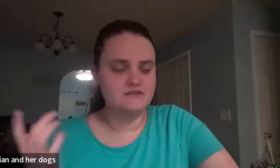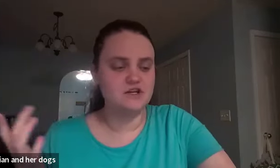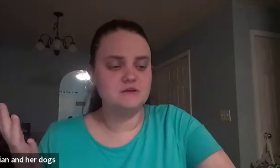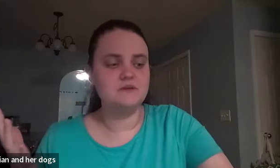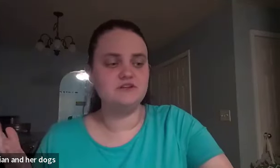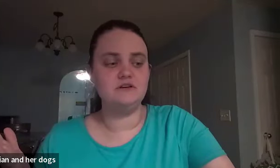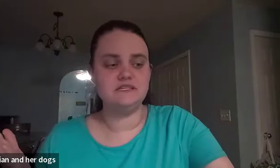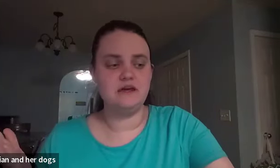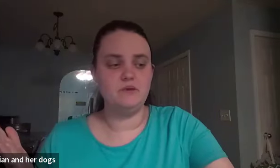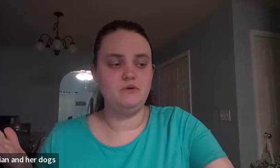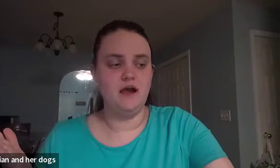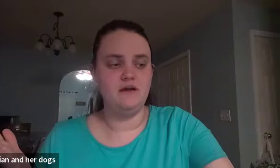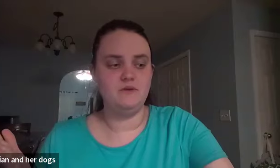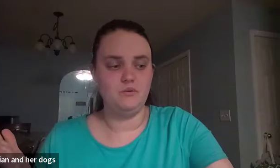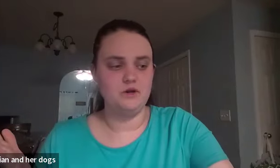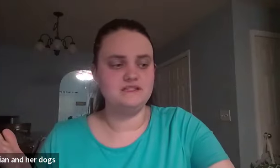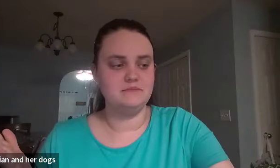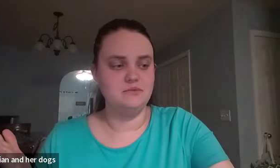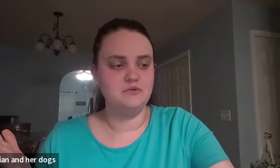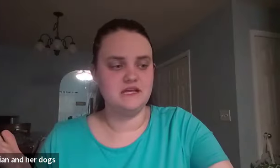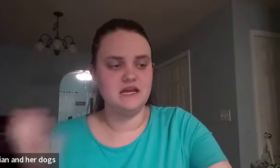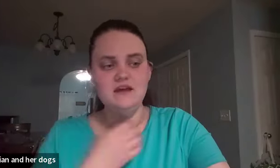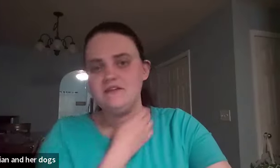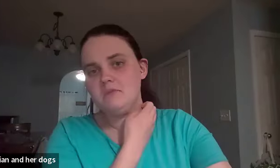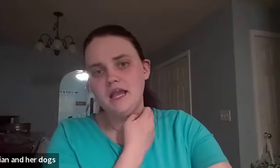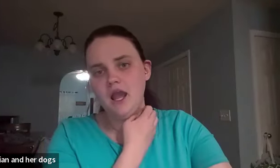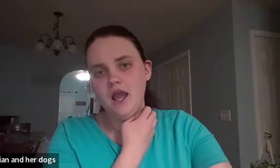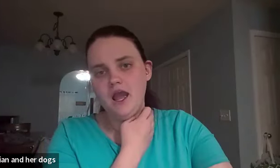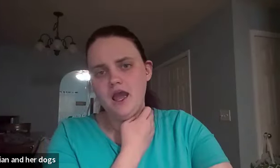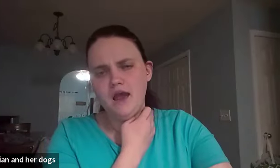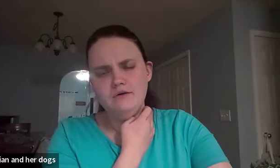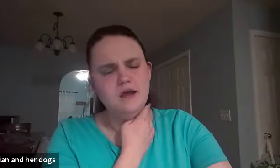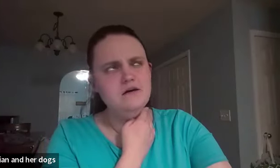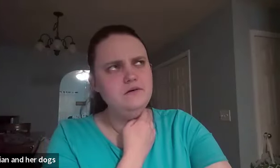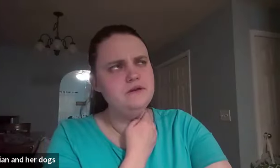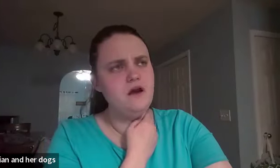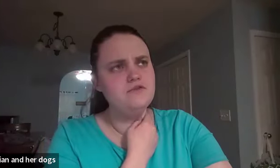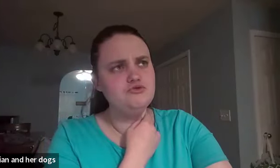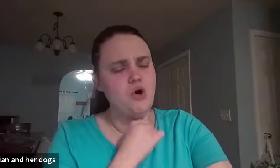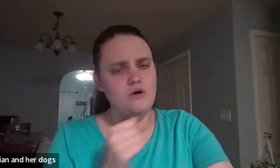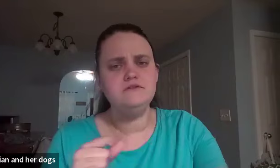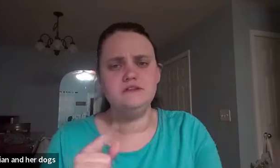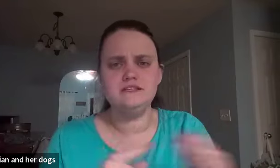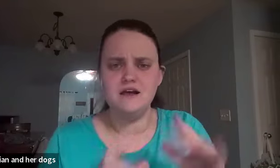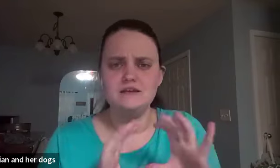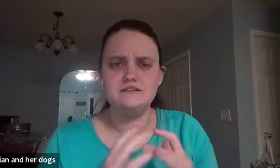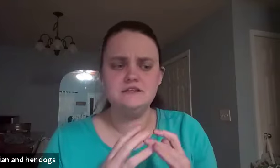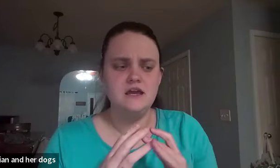here. Sometimes there are lists that we will have, like words, like people will say that I'm like, how have we gotten through all of these classes